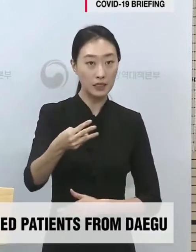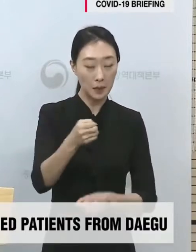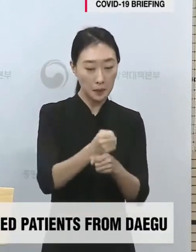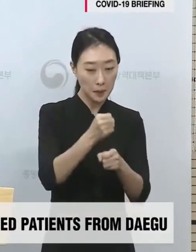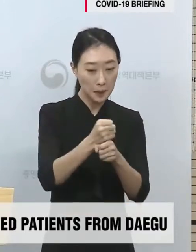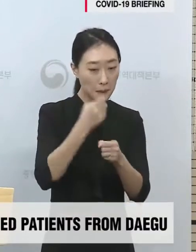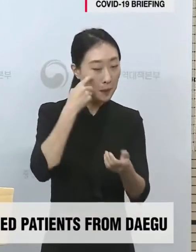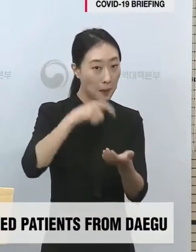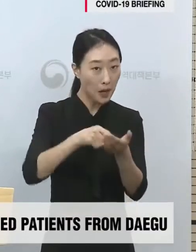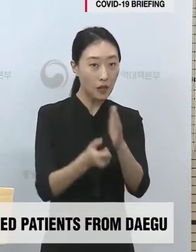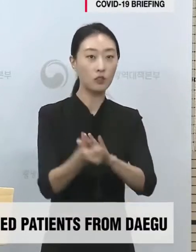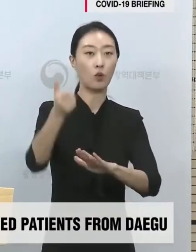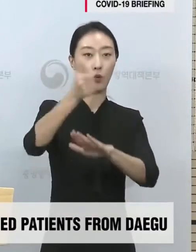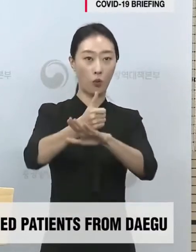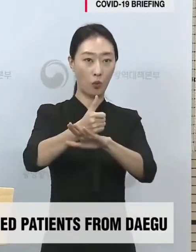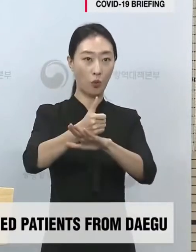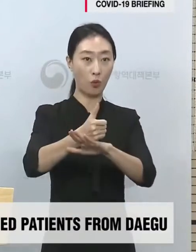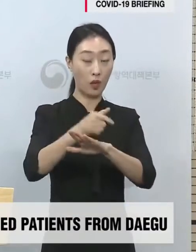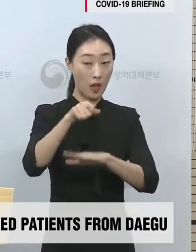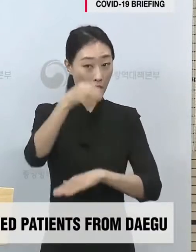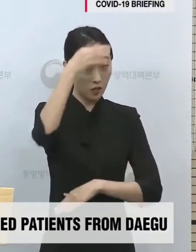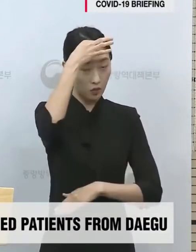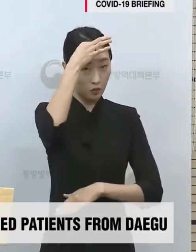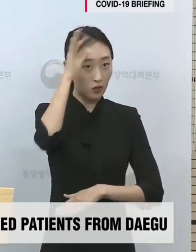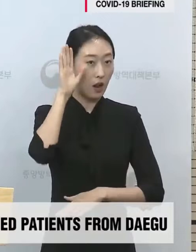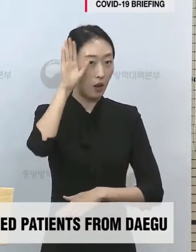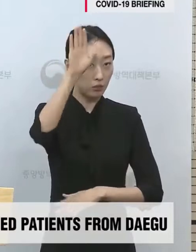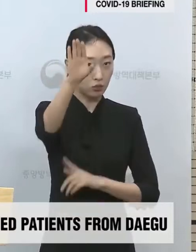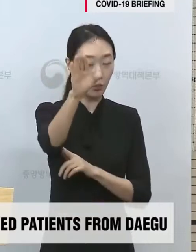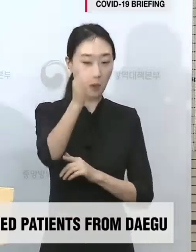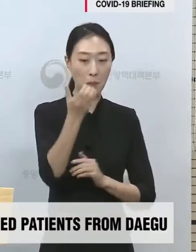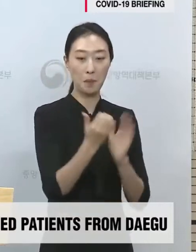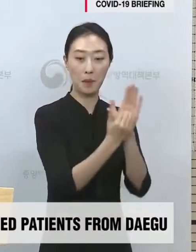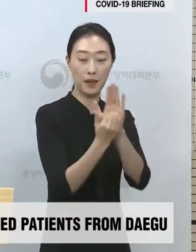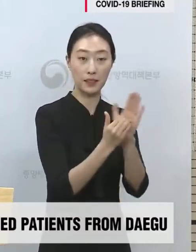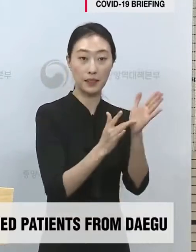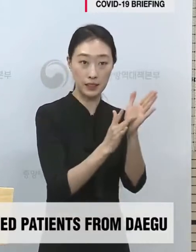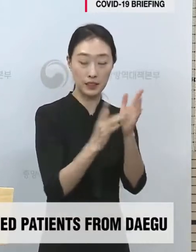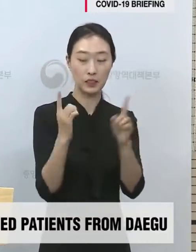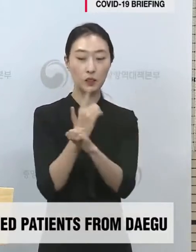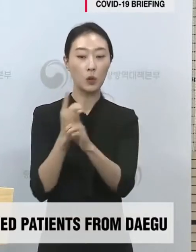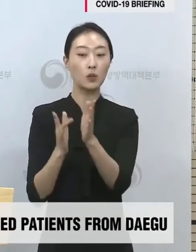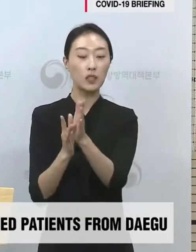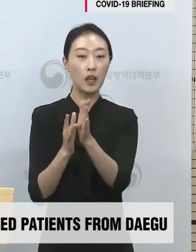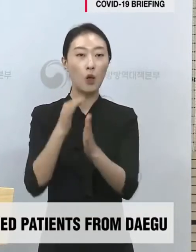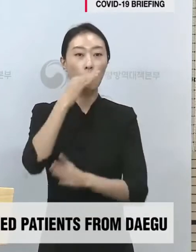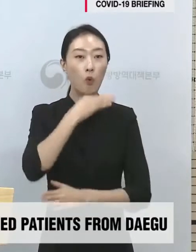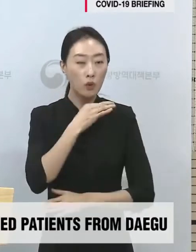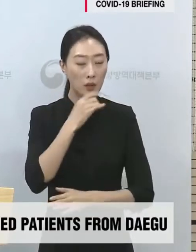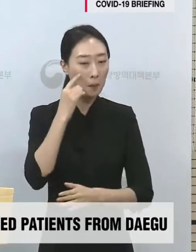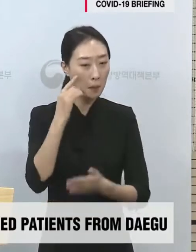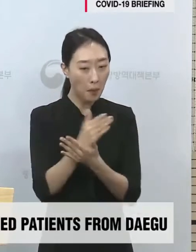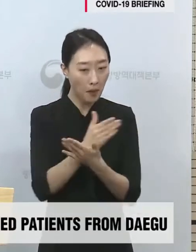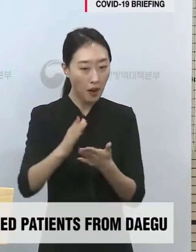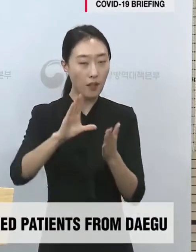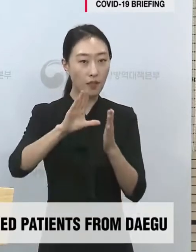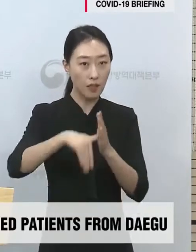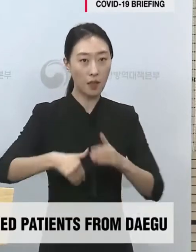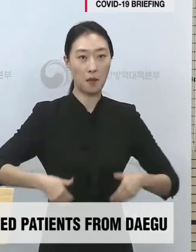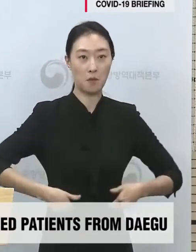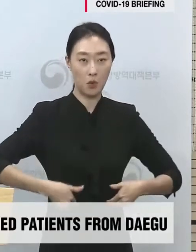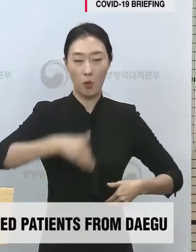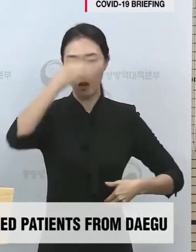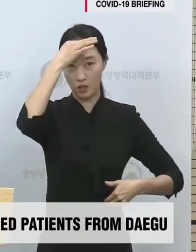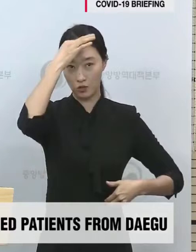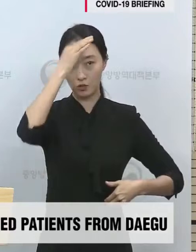we have successfully at the Korea National Institute of Health have successfully found and researched the